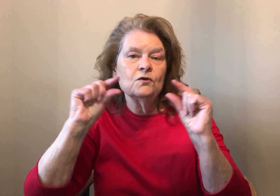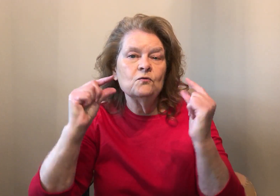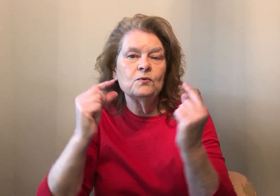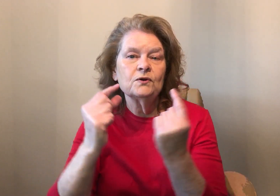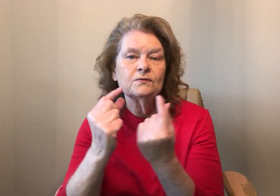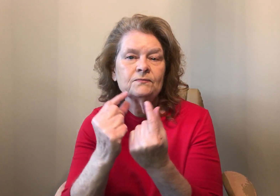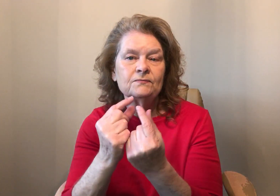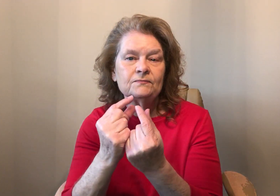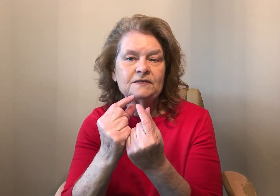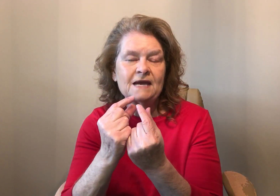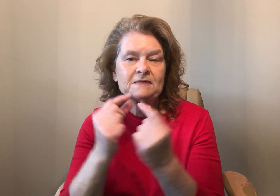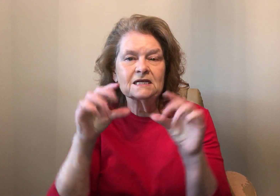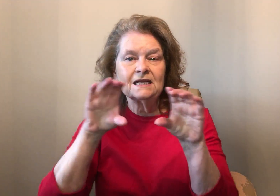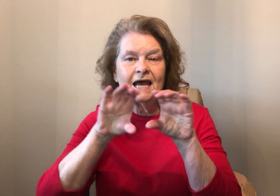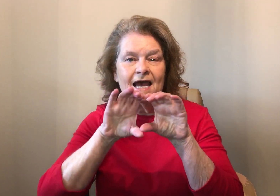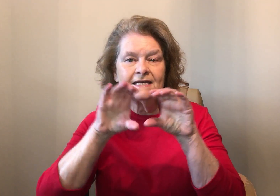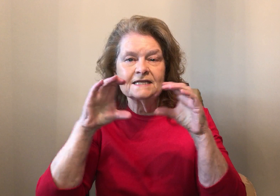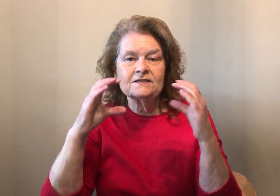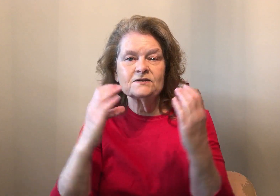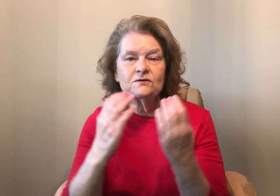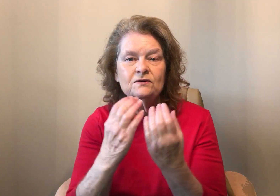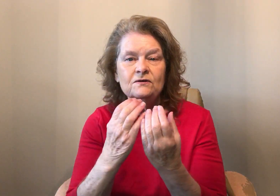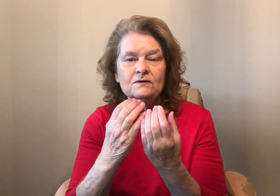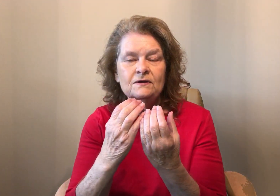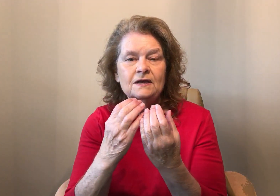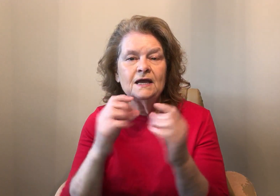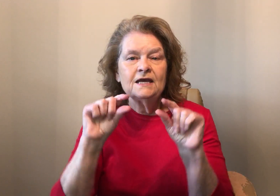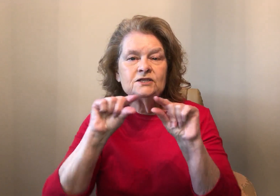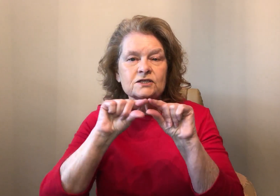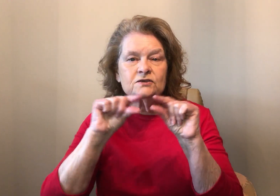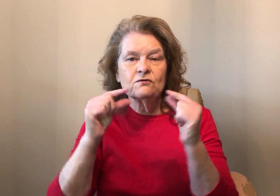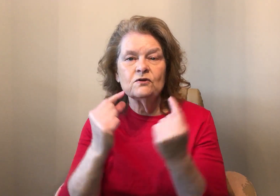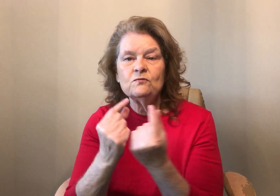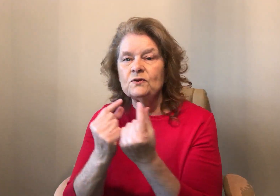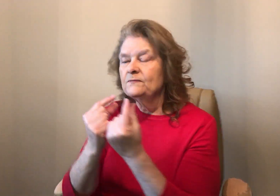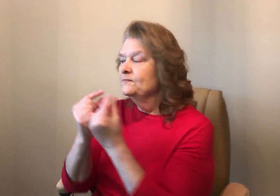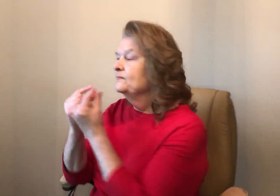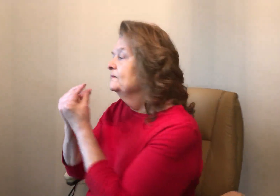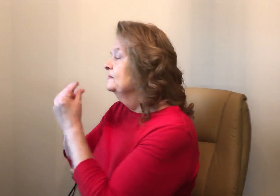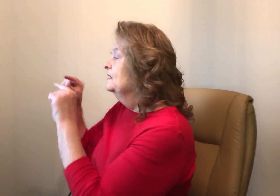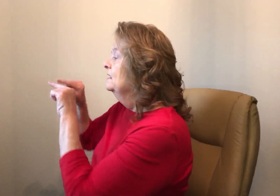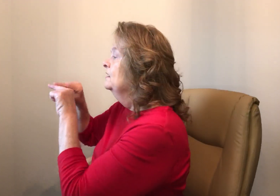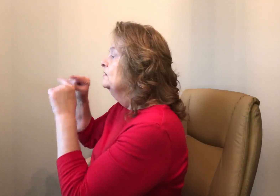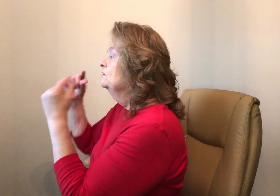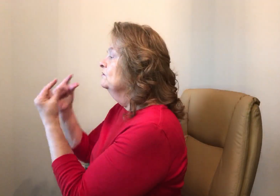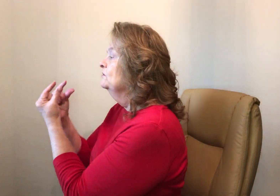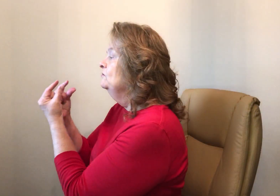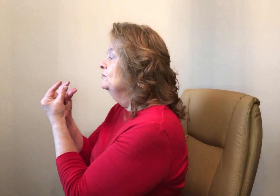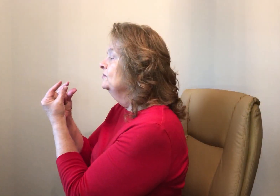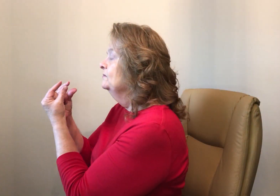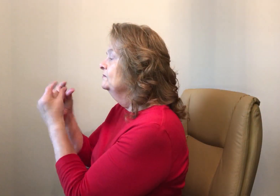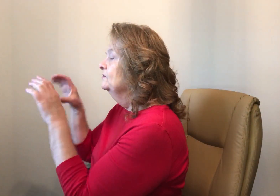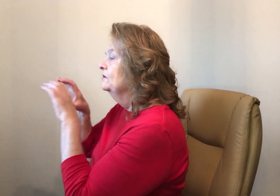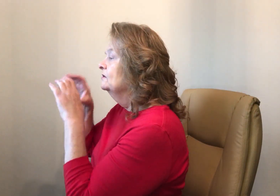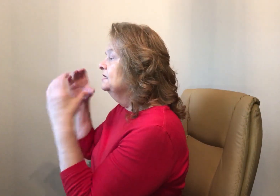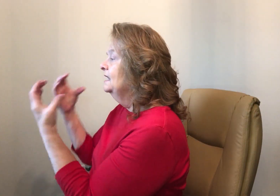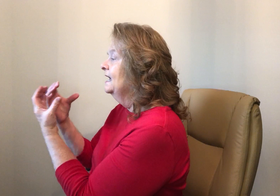Group, same as class in a circle, just group, group or